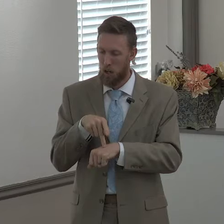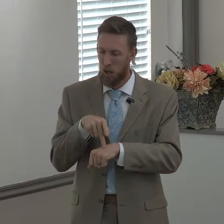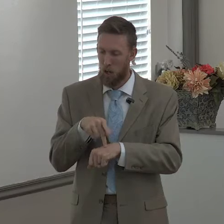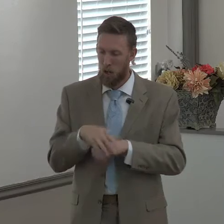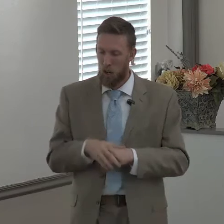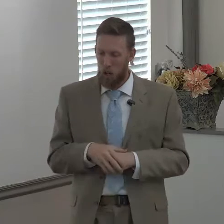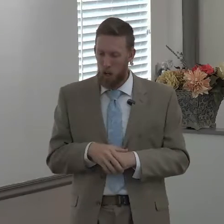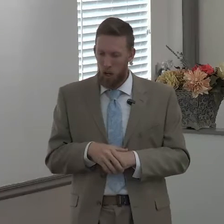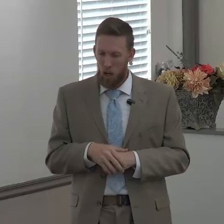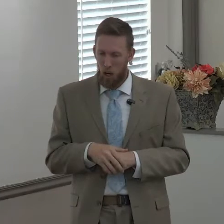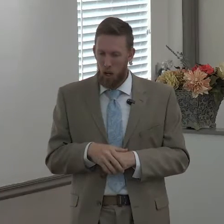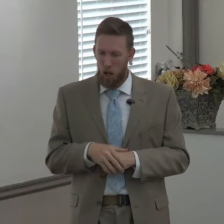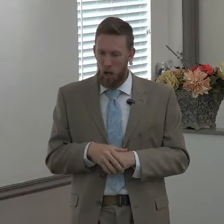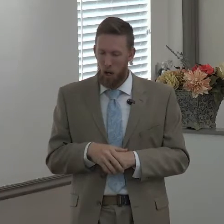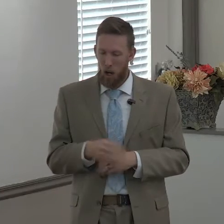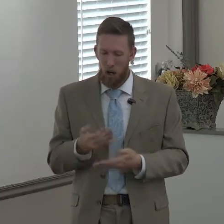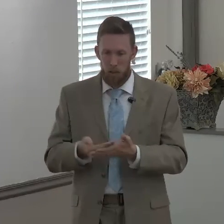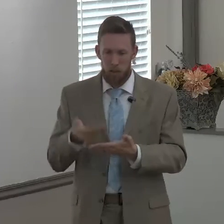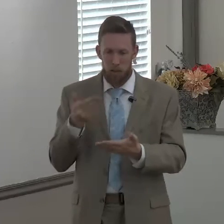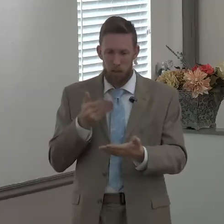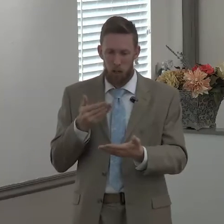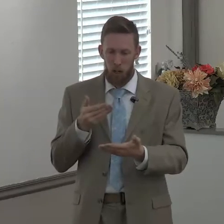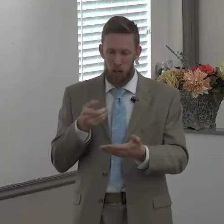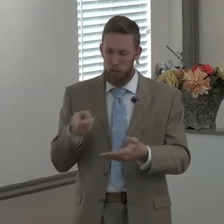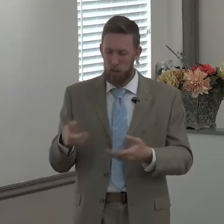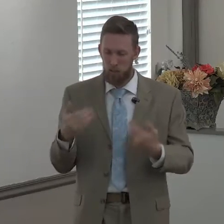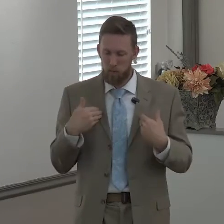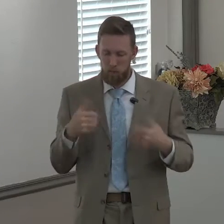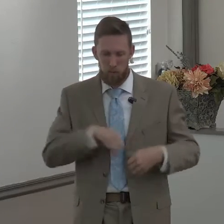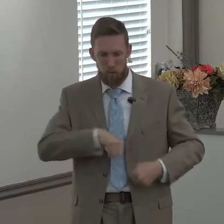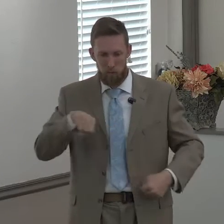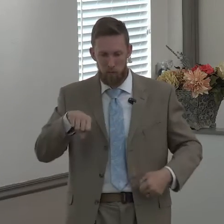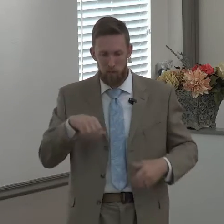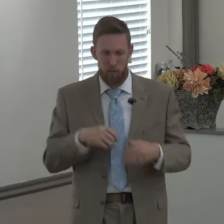And yet, there Peter's being dealt with.